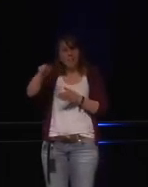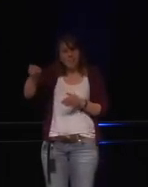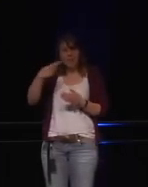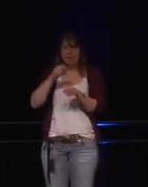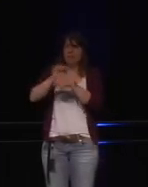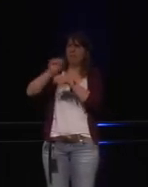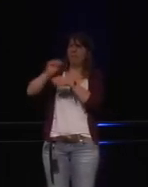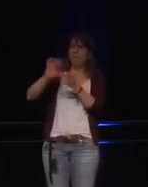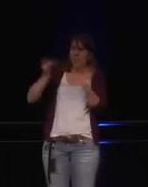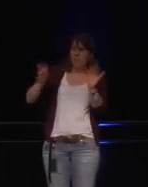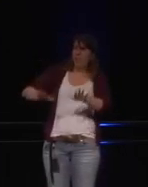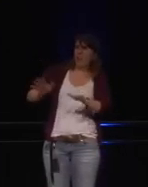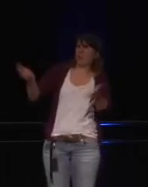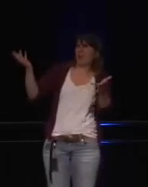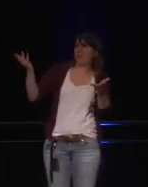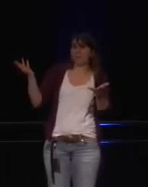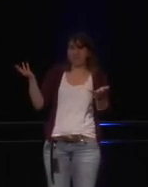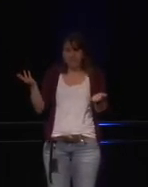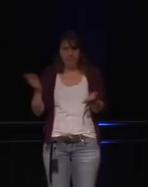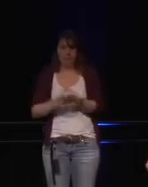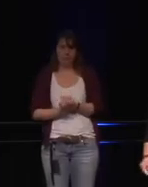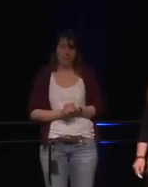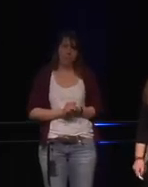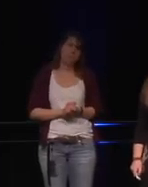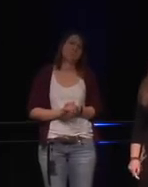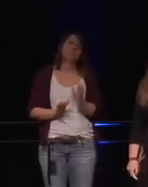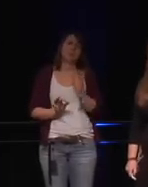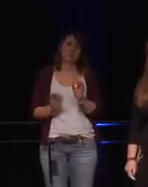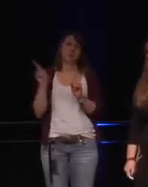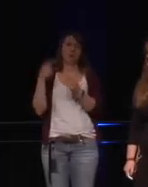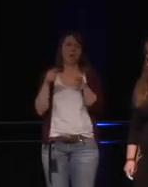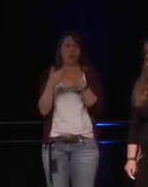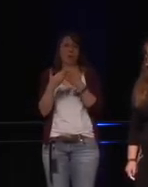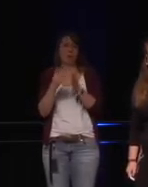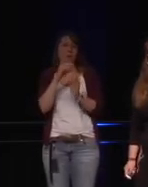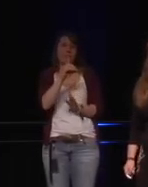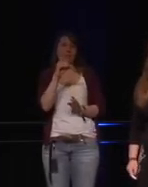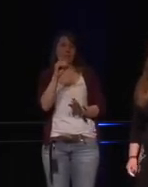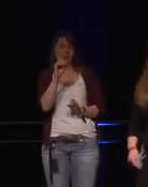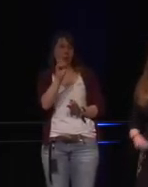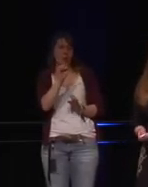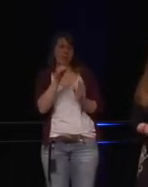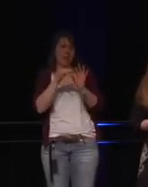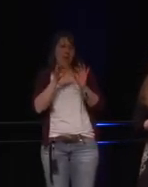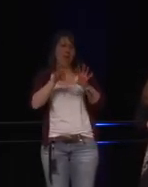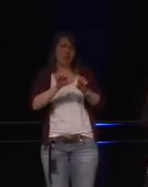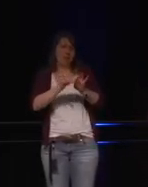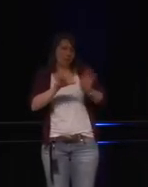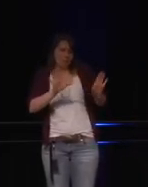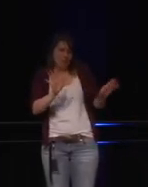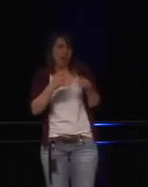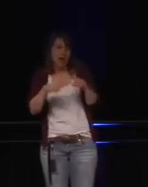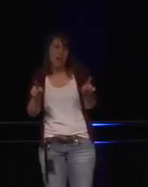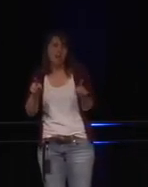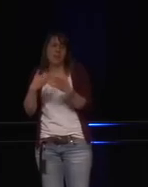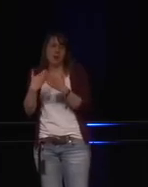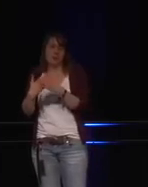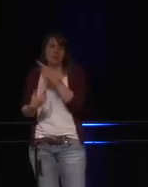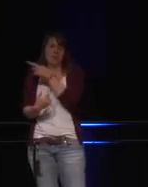Another example, which has nothing to do with DDoS attacks anymore, but with IoT